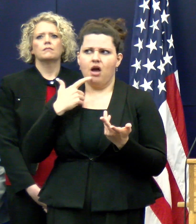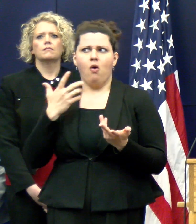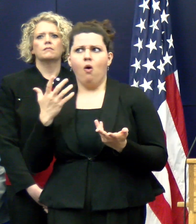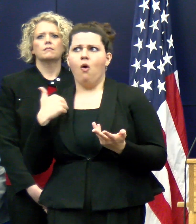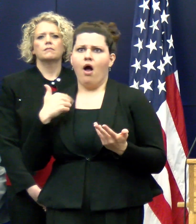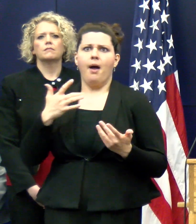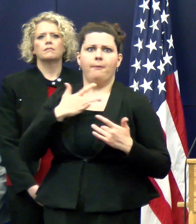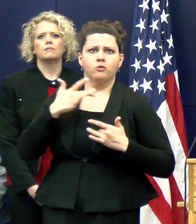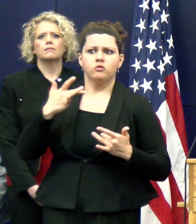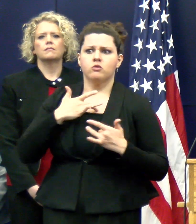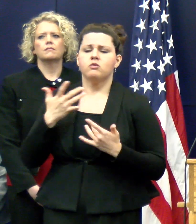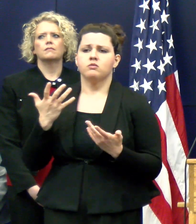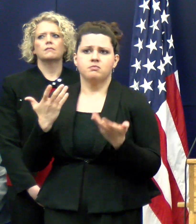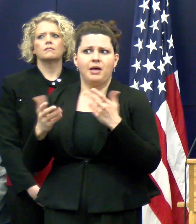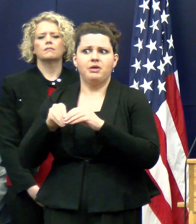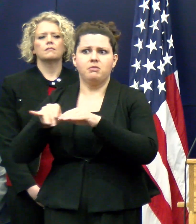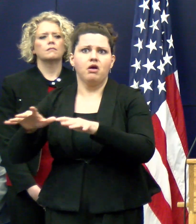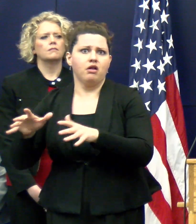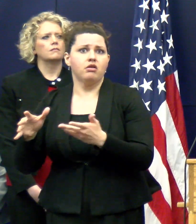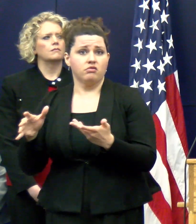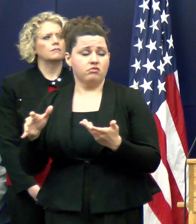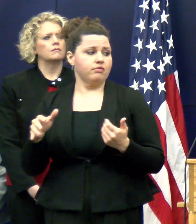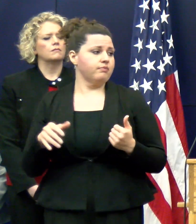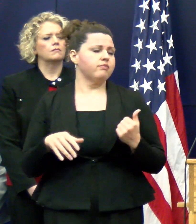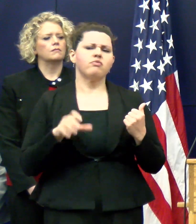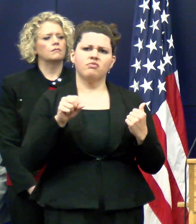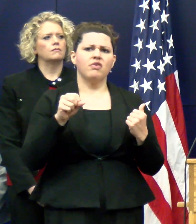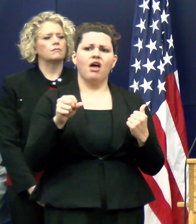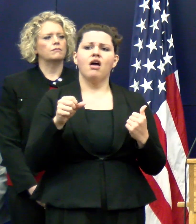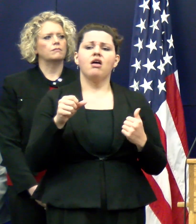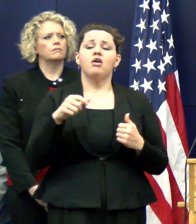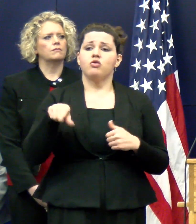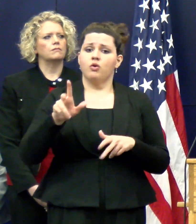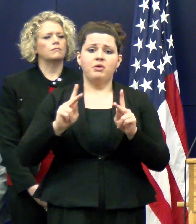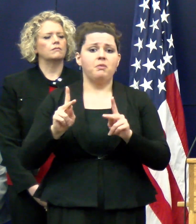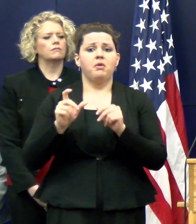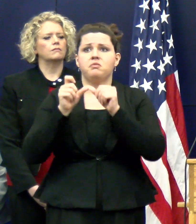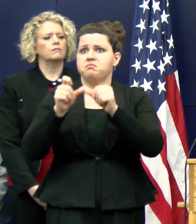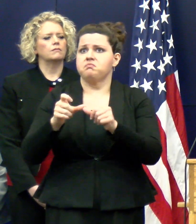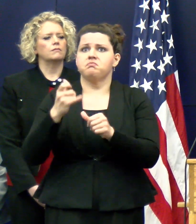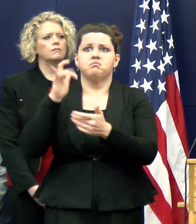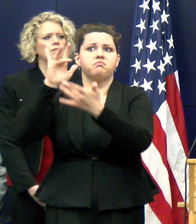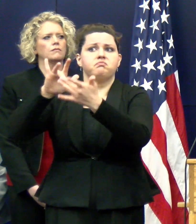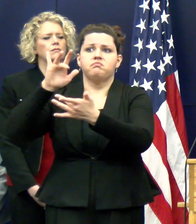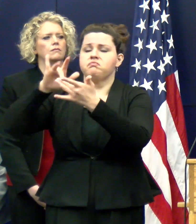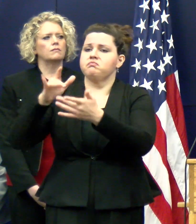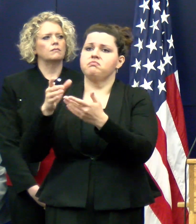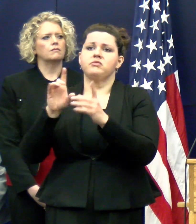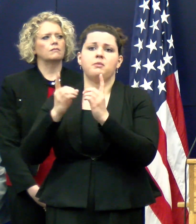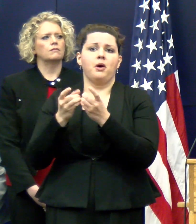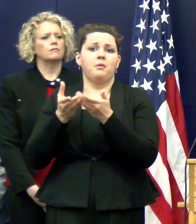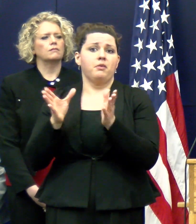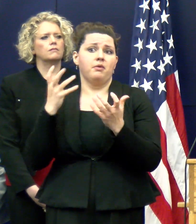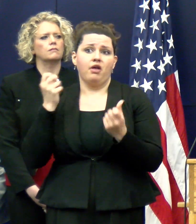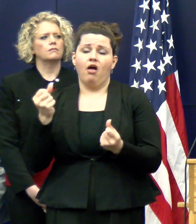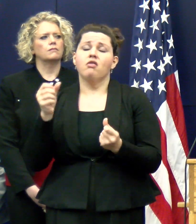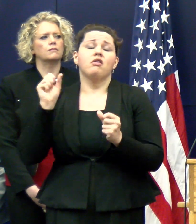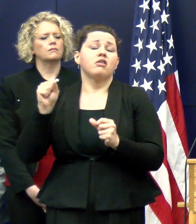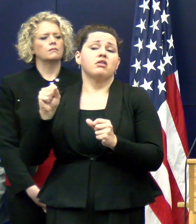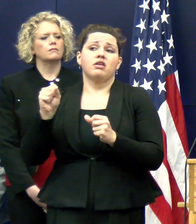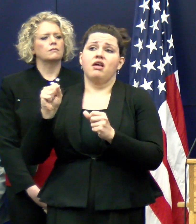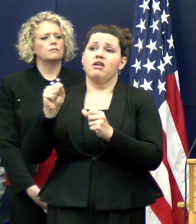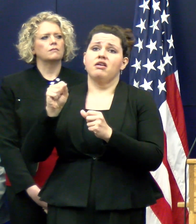concerns that maybe this thing is spreading? Yeah, I would ask them to go ahead and to please continue to reach out to the Department of Public Health. They can talk